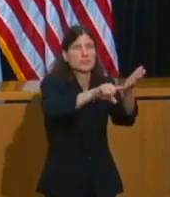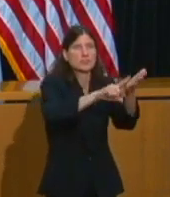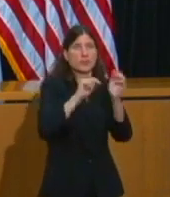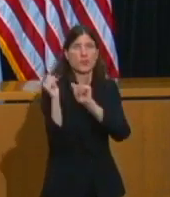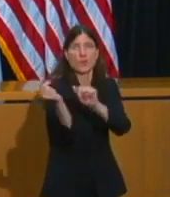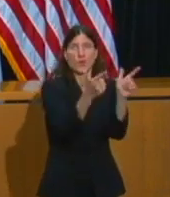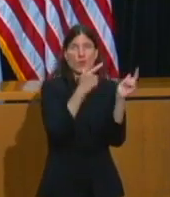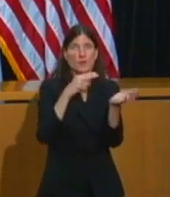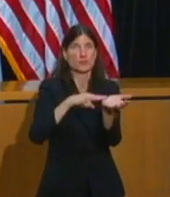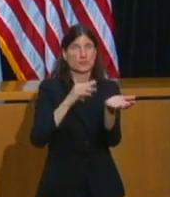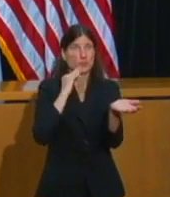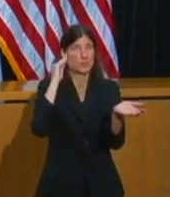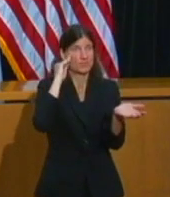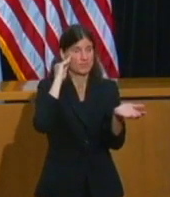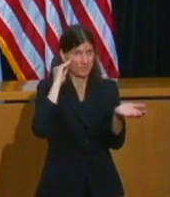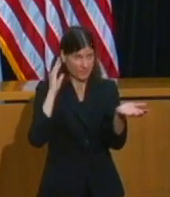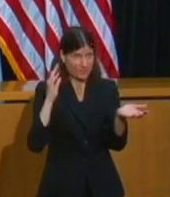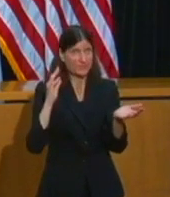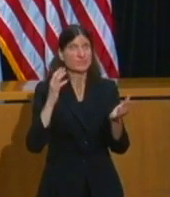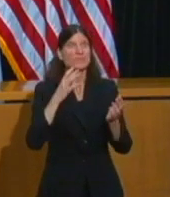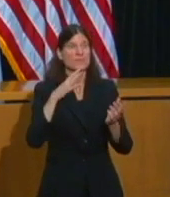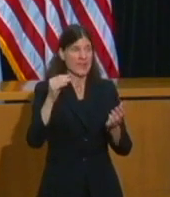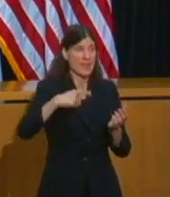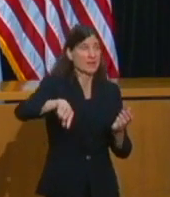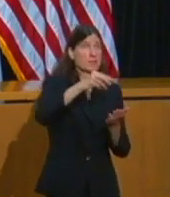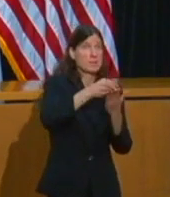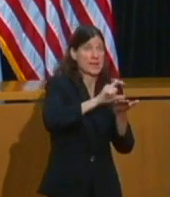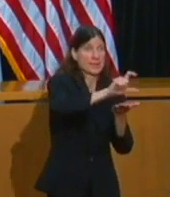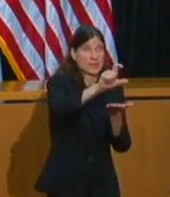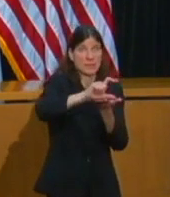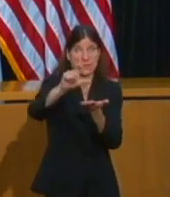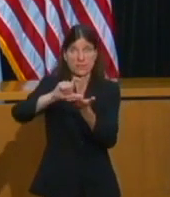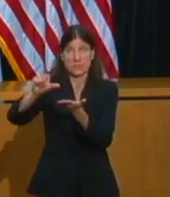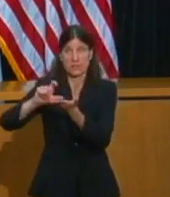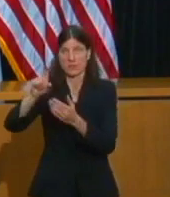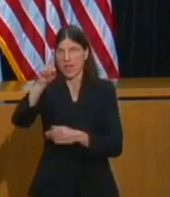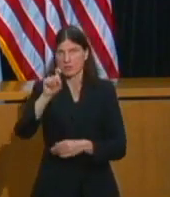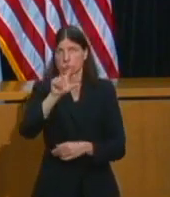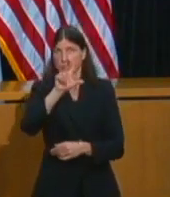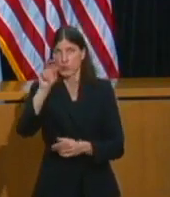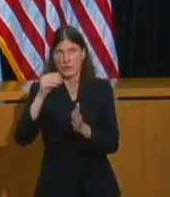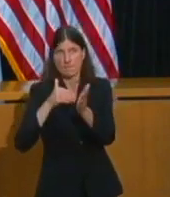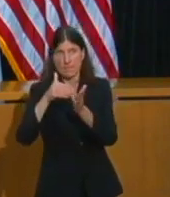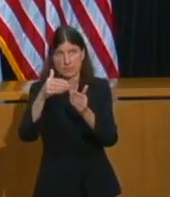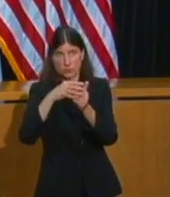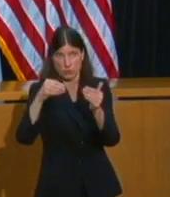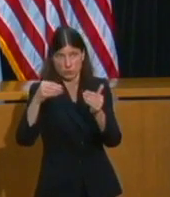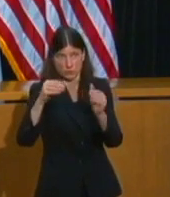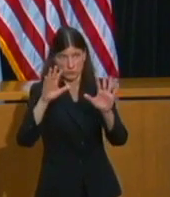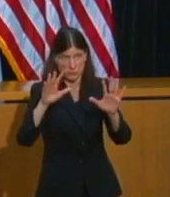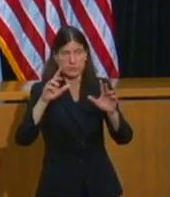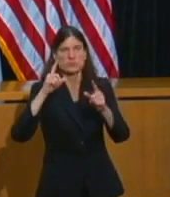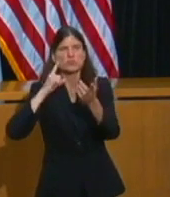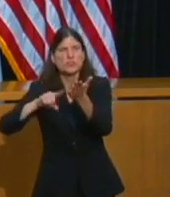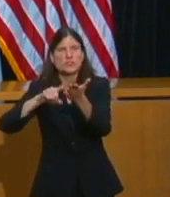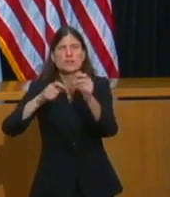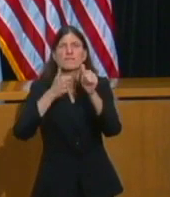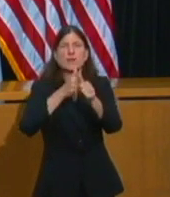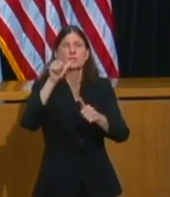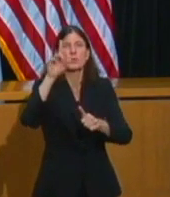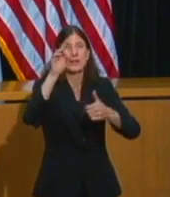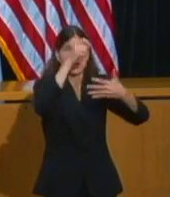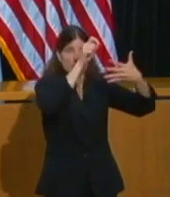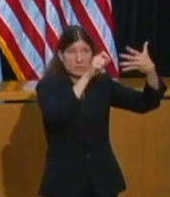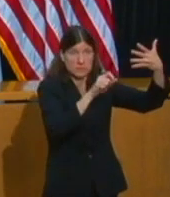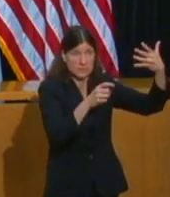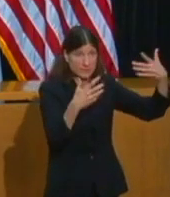risk. And then we put forth another $130 million package